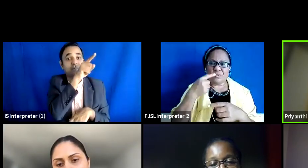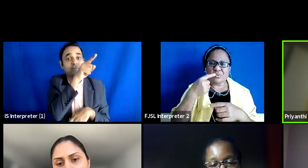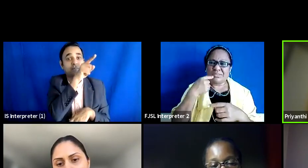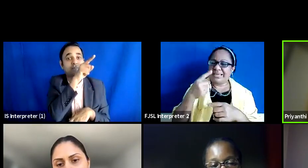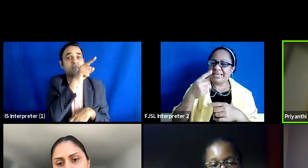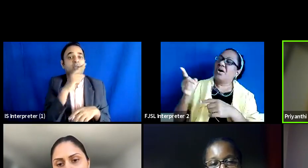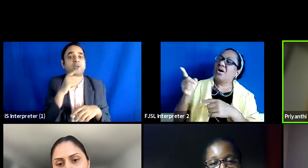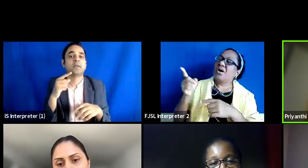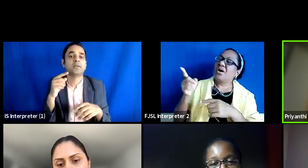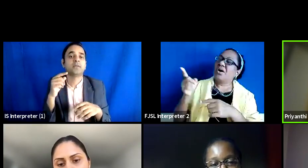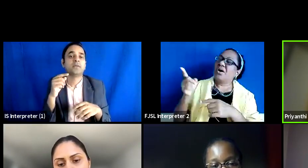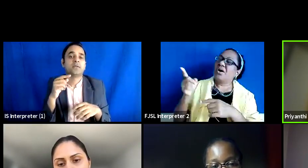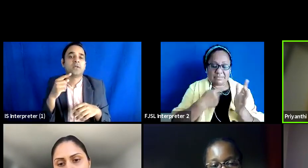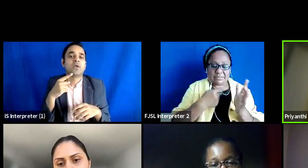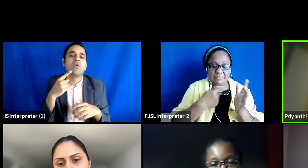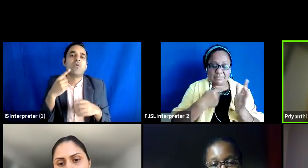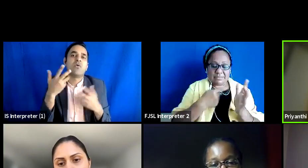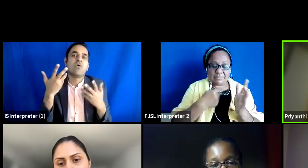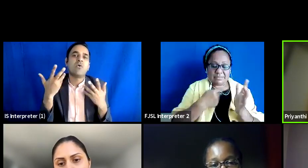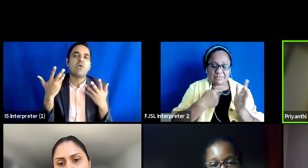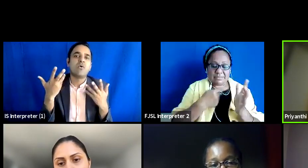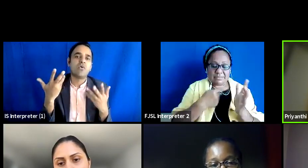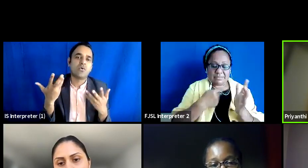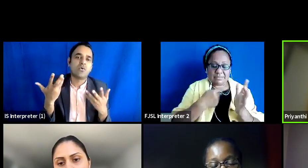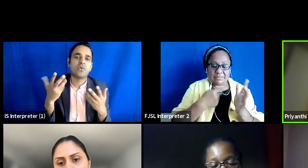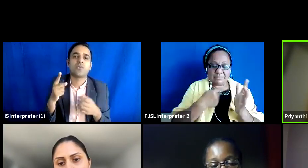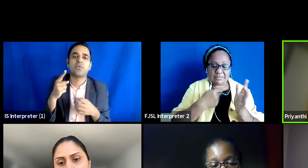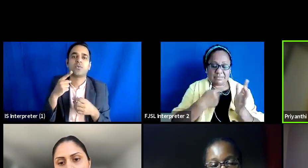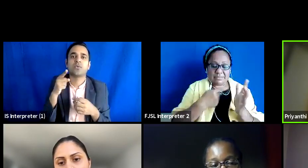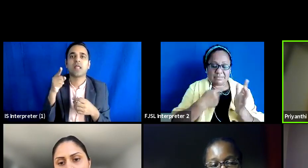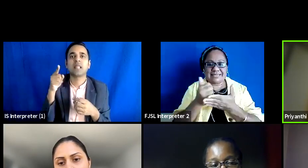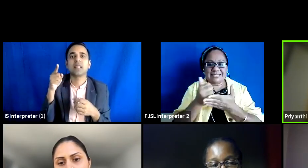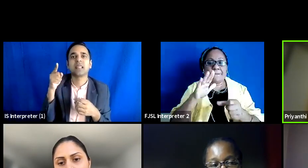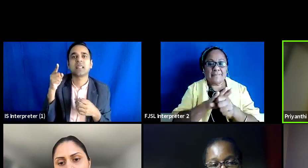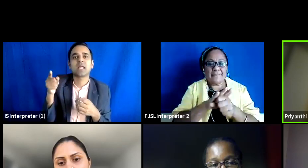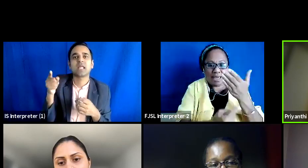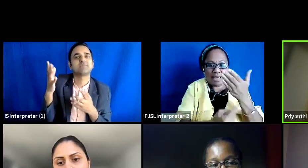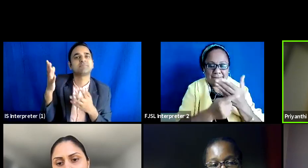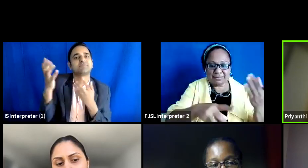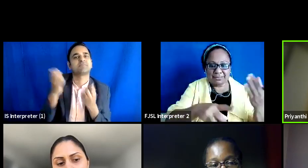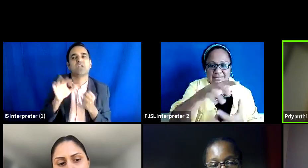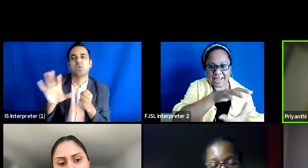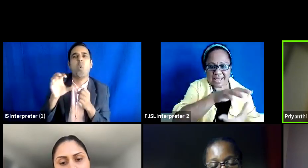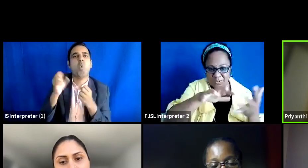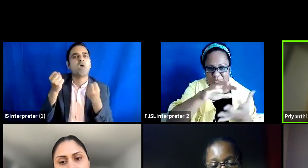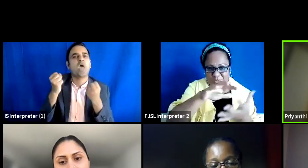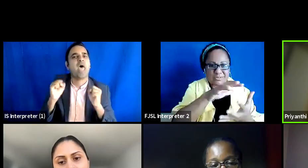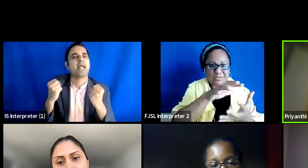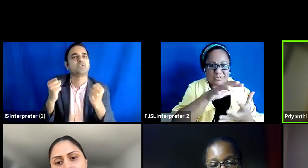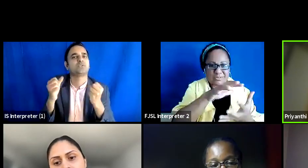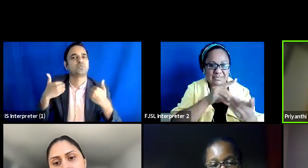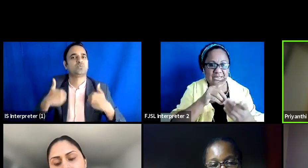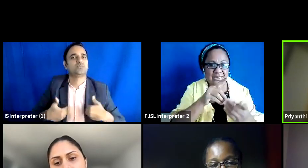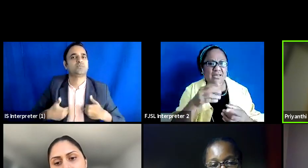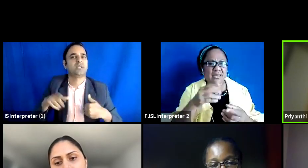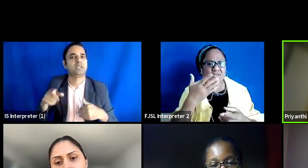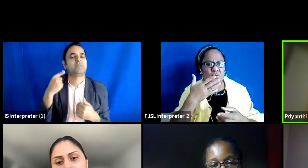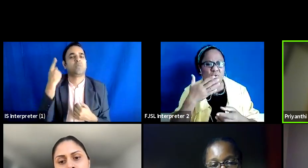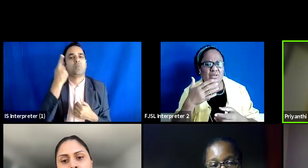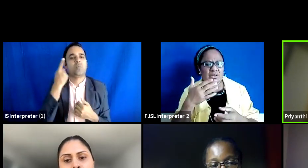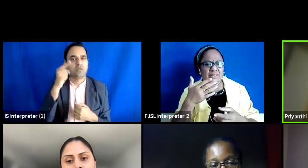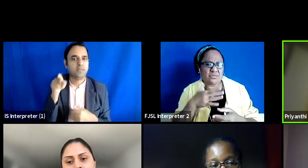actions, humans' actions. I was just wondering if, Kavita, you could also say how this pans out in